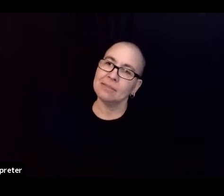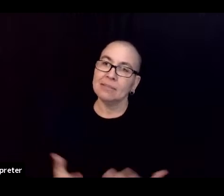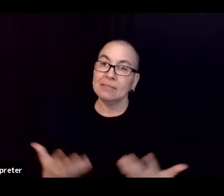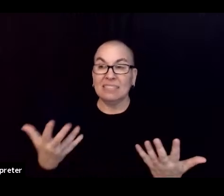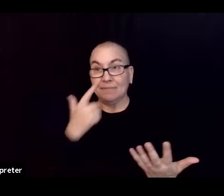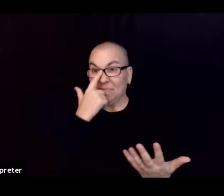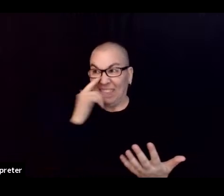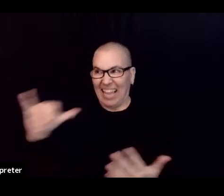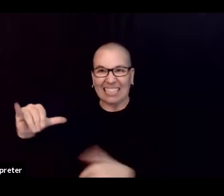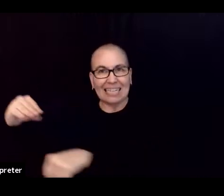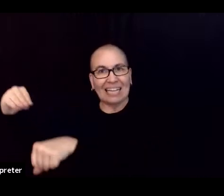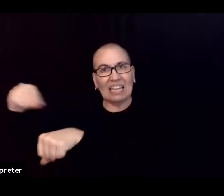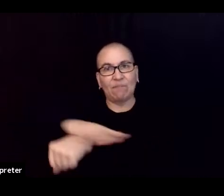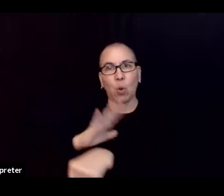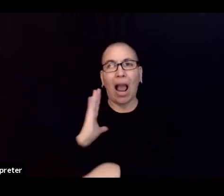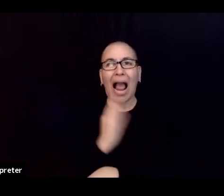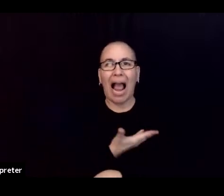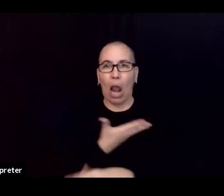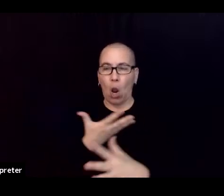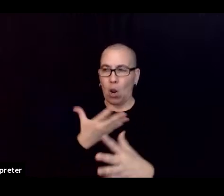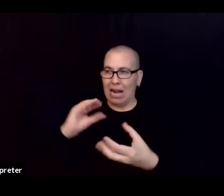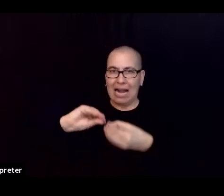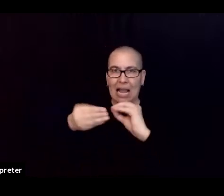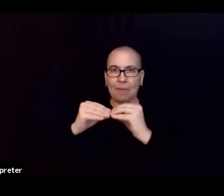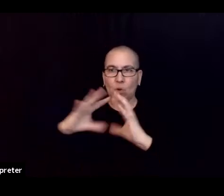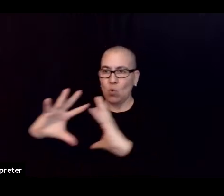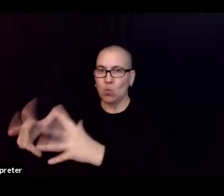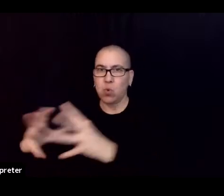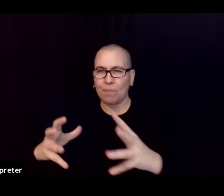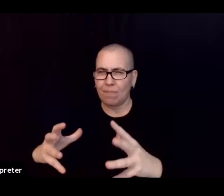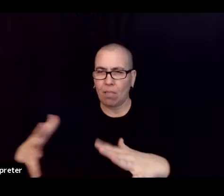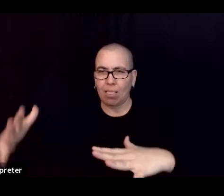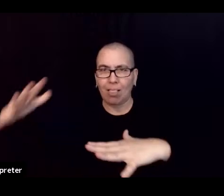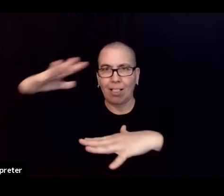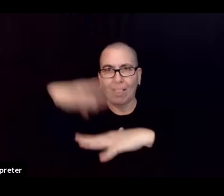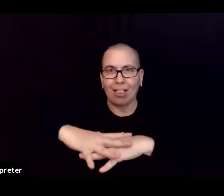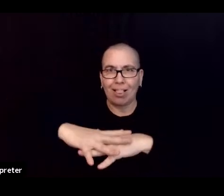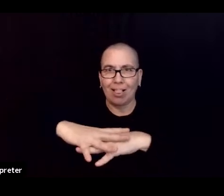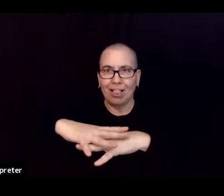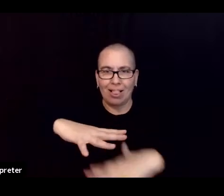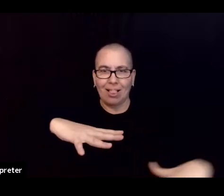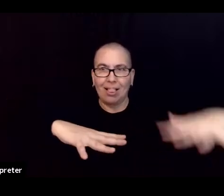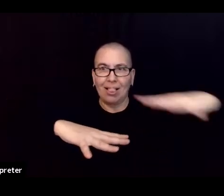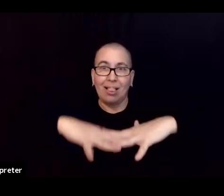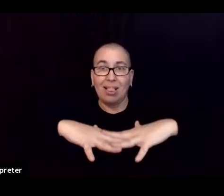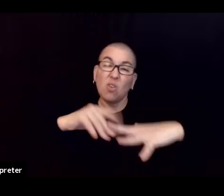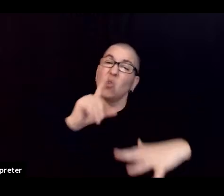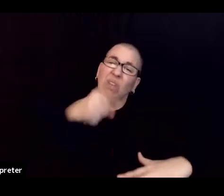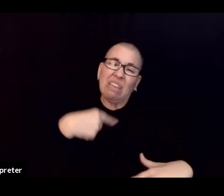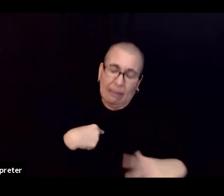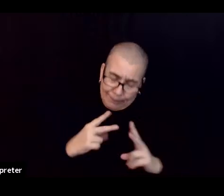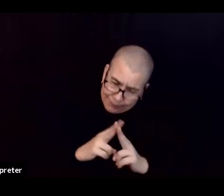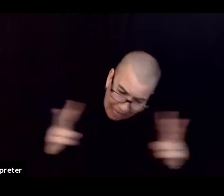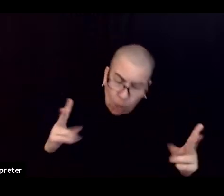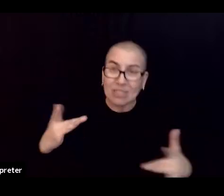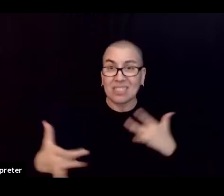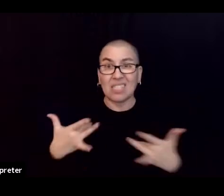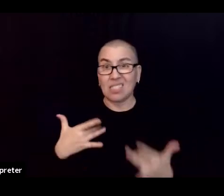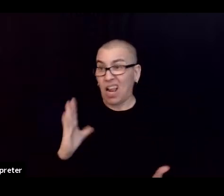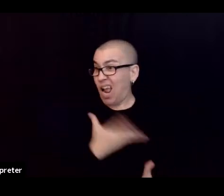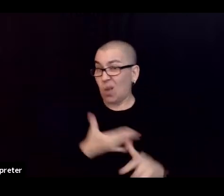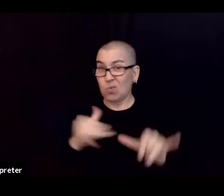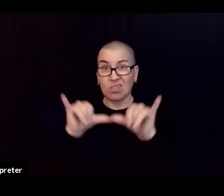moving. We're just delighted that things are going well, that volumes are starting to open